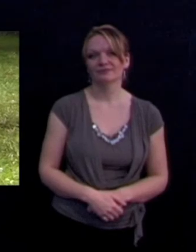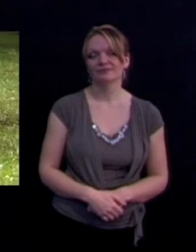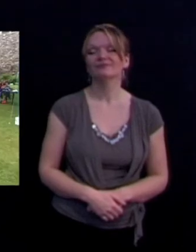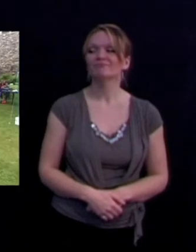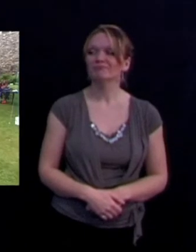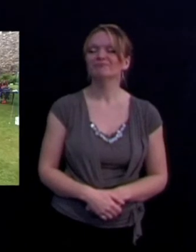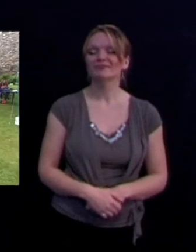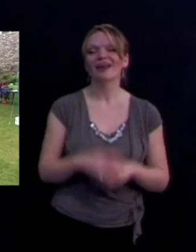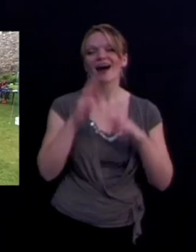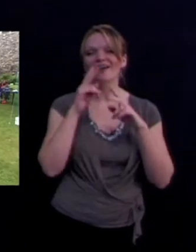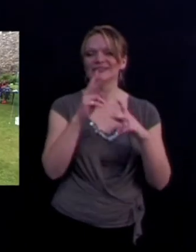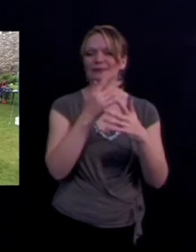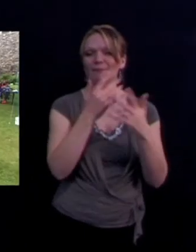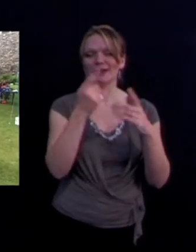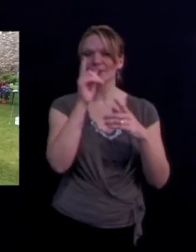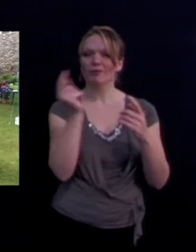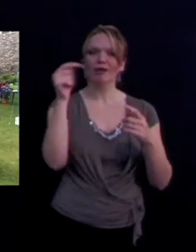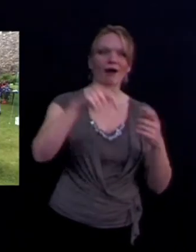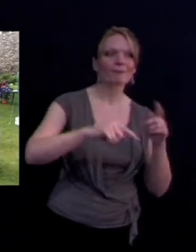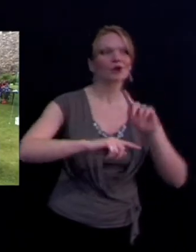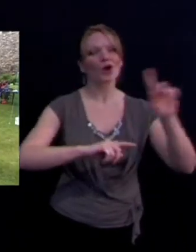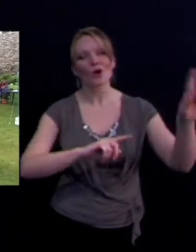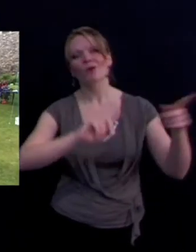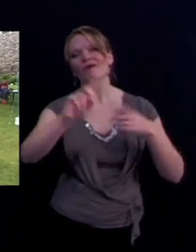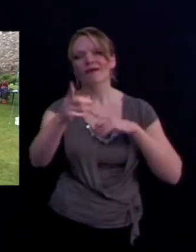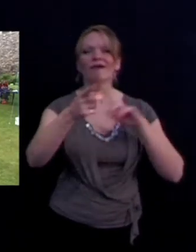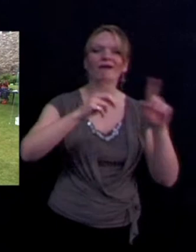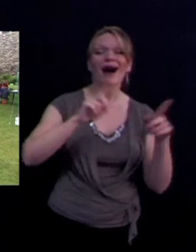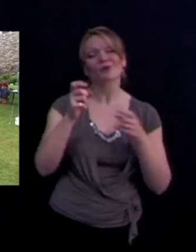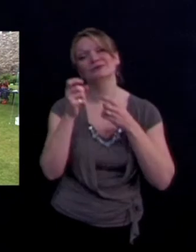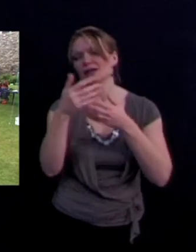I've seen many come and go over the years and could tell a good few more stories.